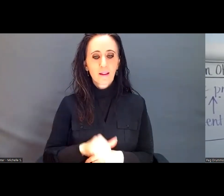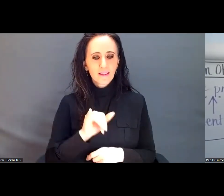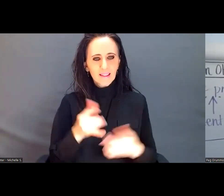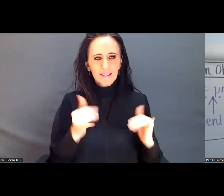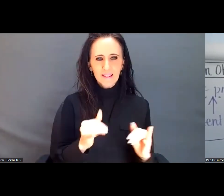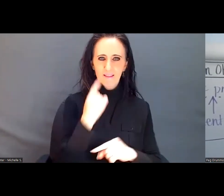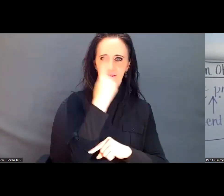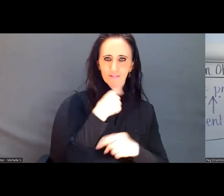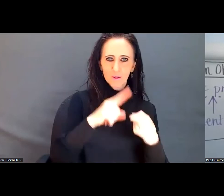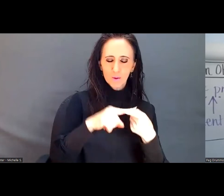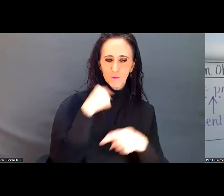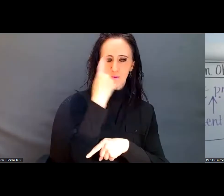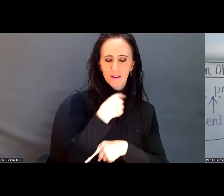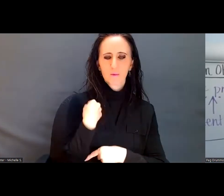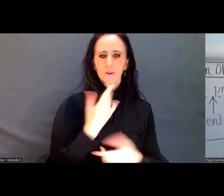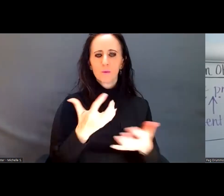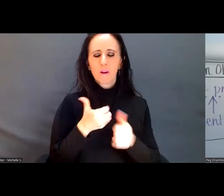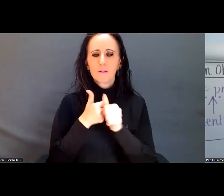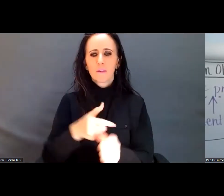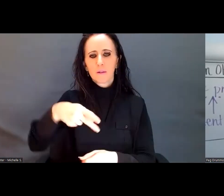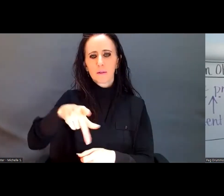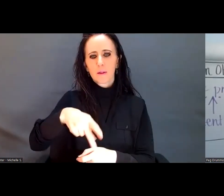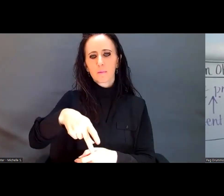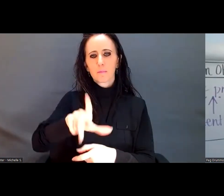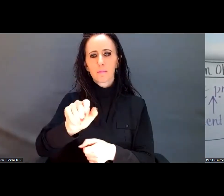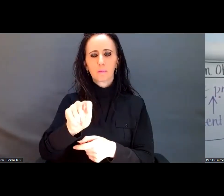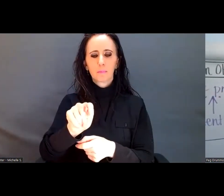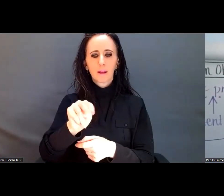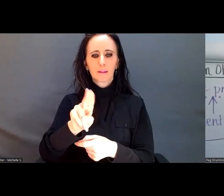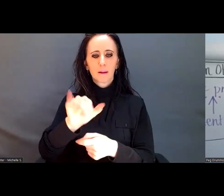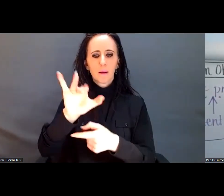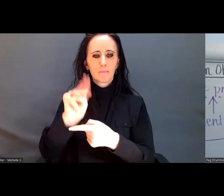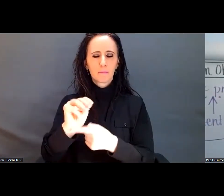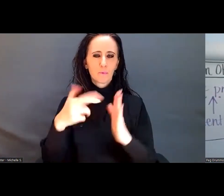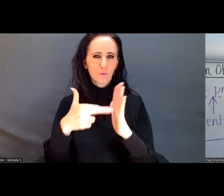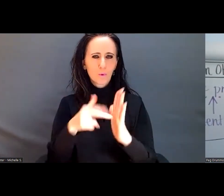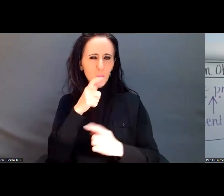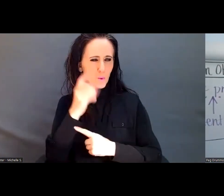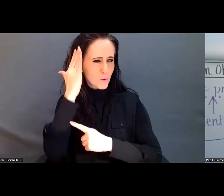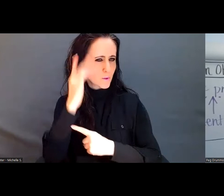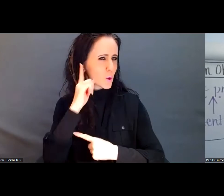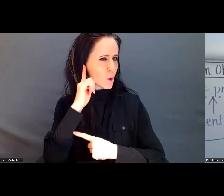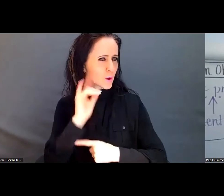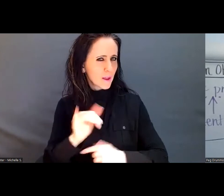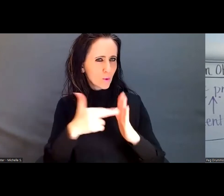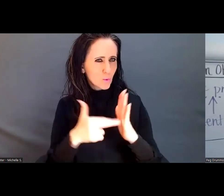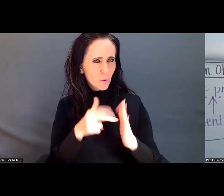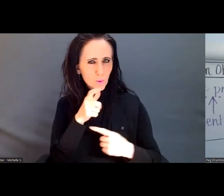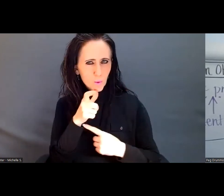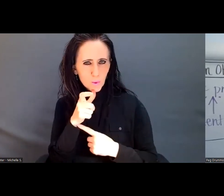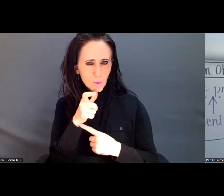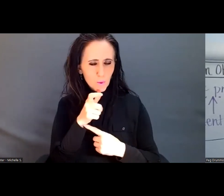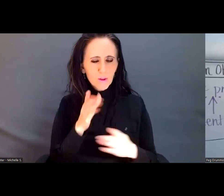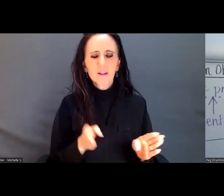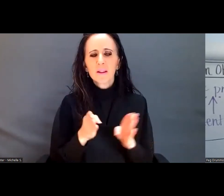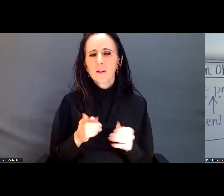platinum rule. Who's heard of the platinum rule? Okay, first, let's look at another rule we may be familiar